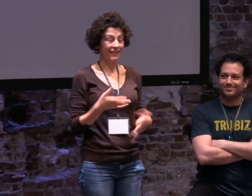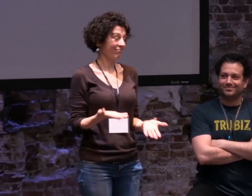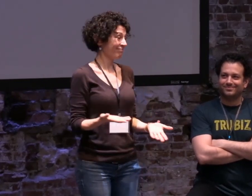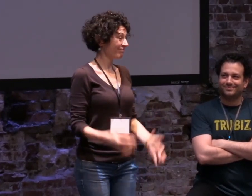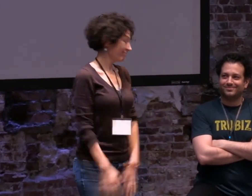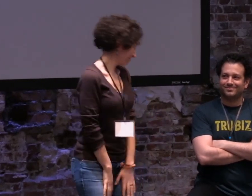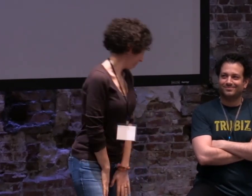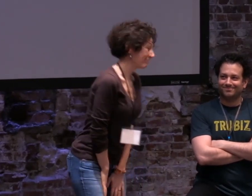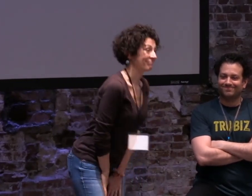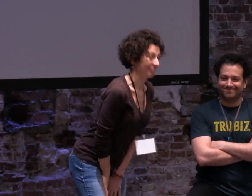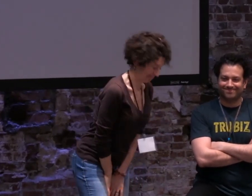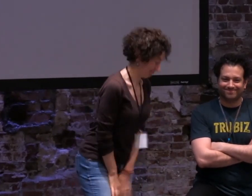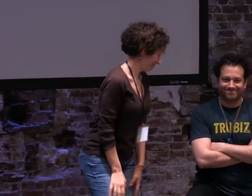Thank you for permitting me to be with you.